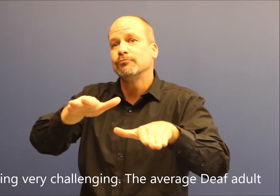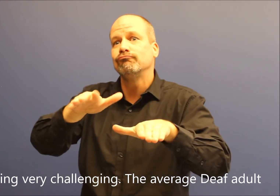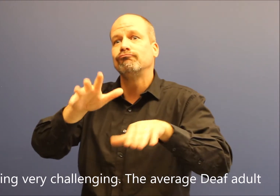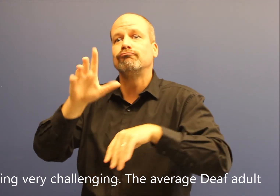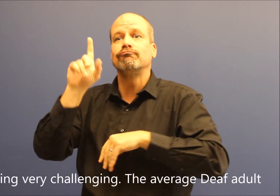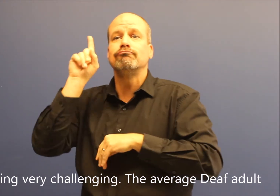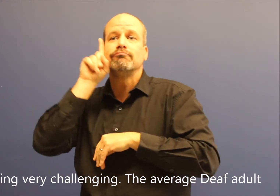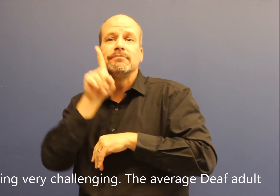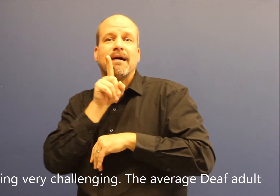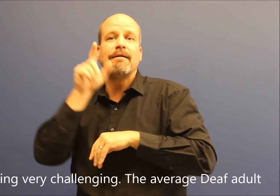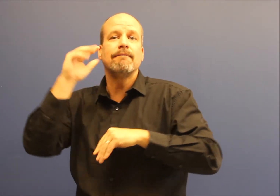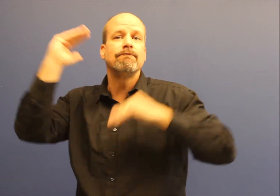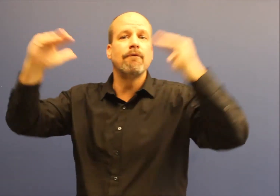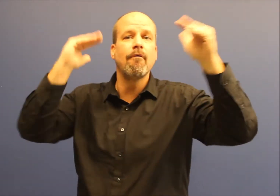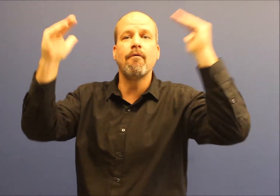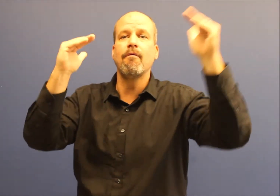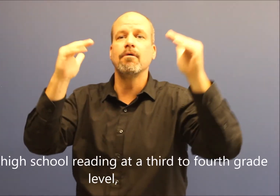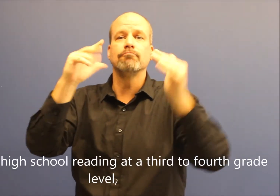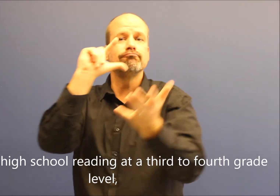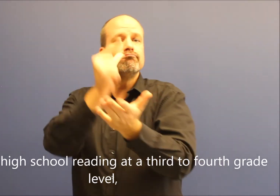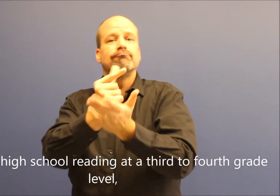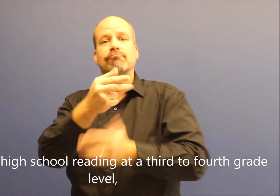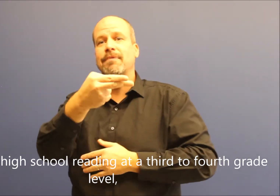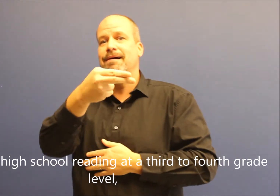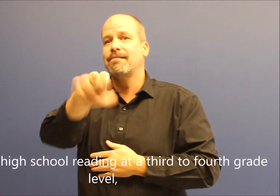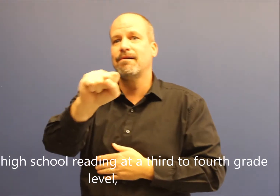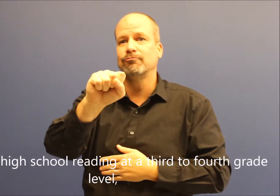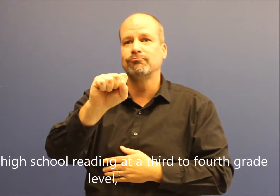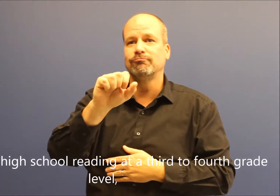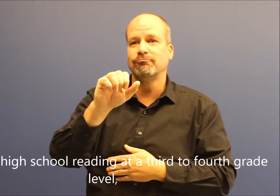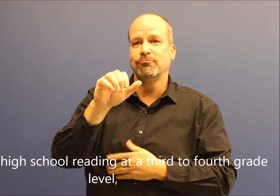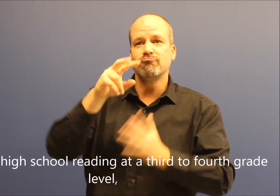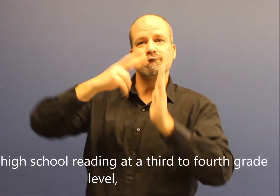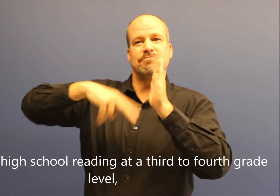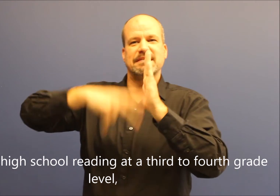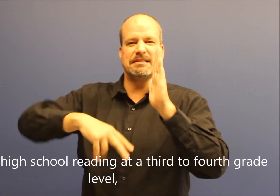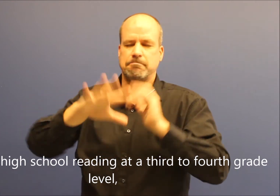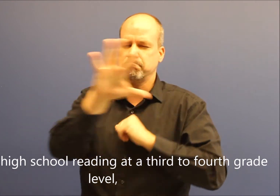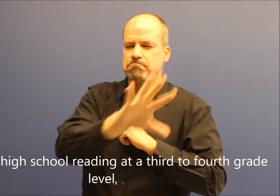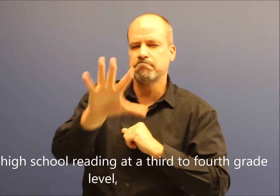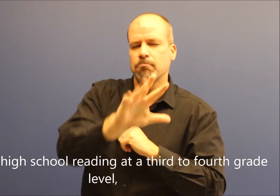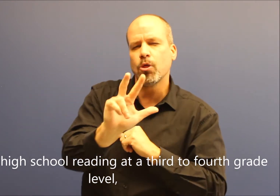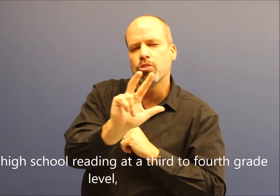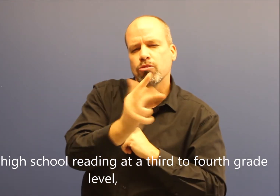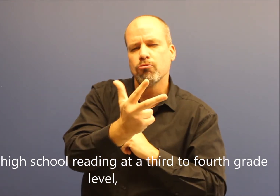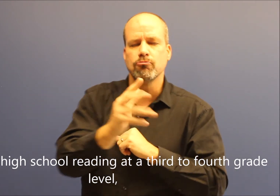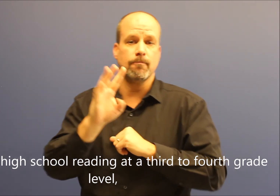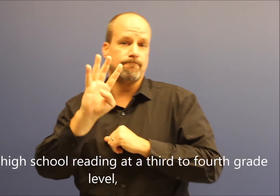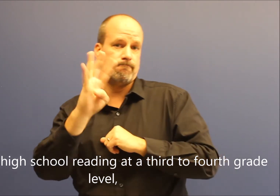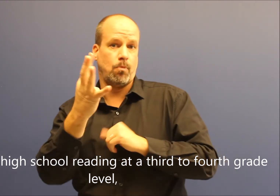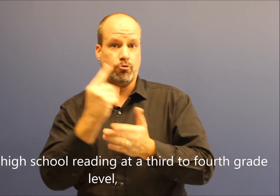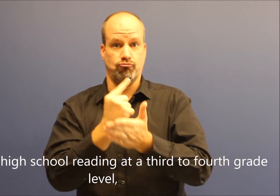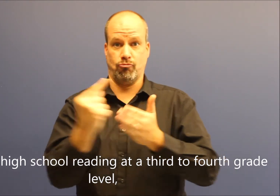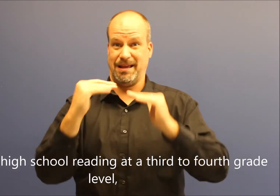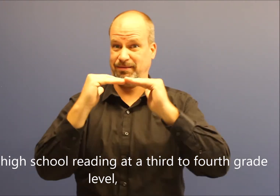The average deaf adult graduates high school reading at a 3rd or 4th grade level.